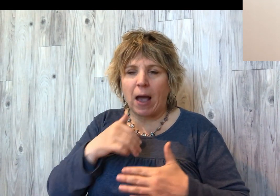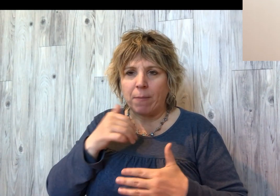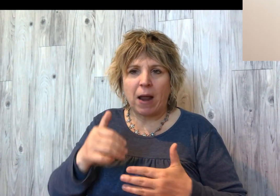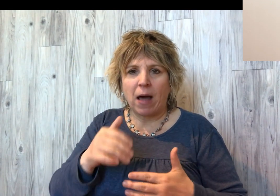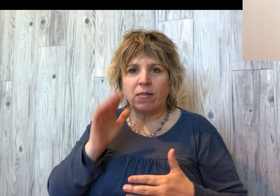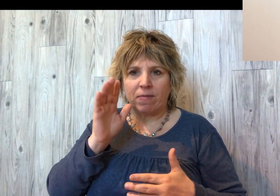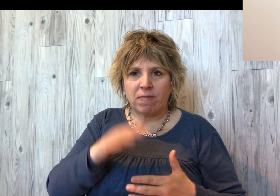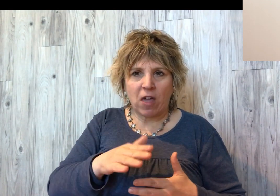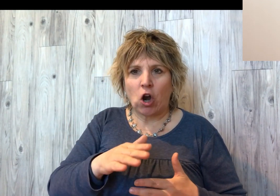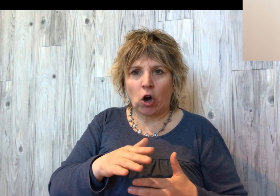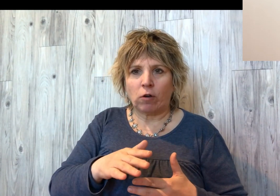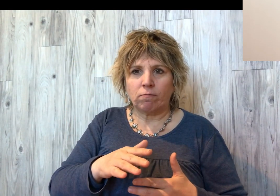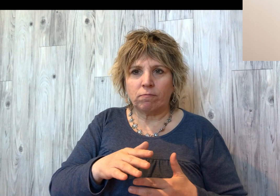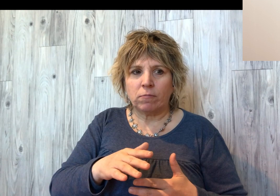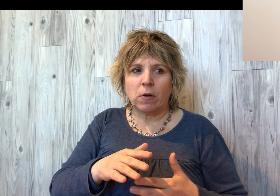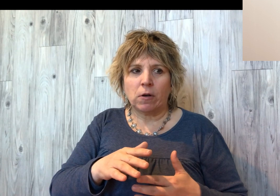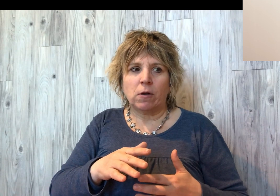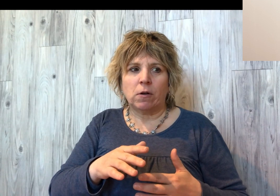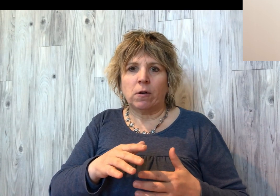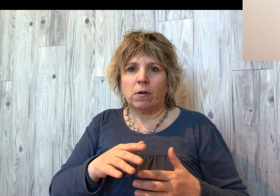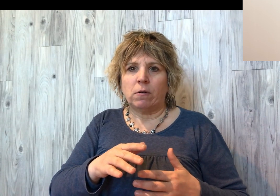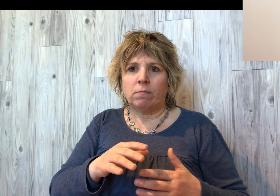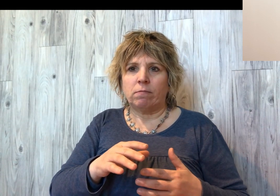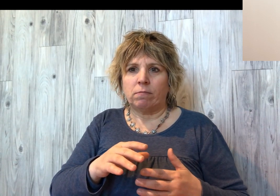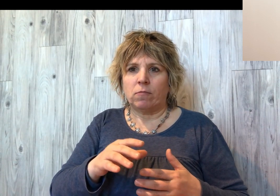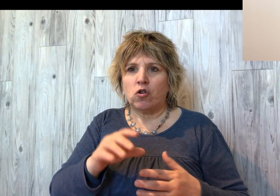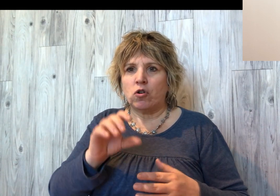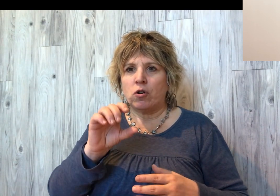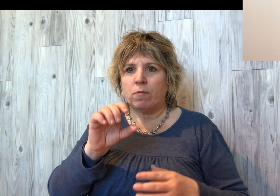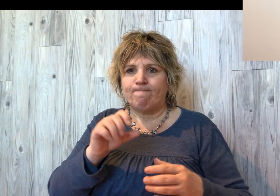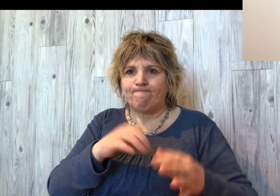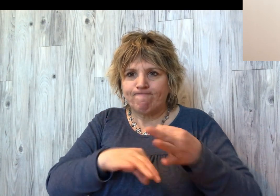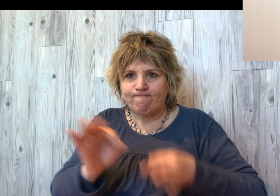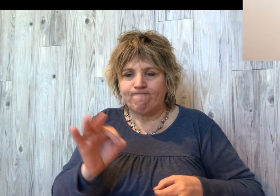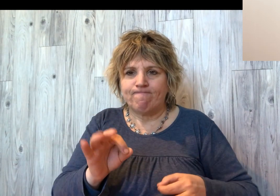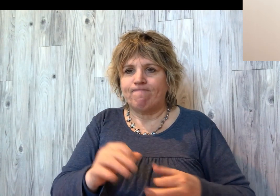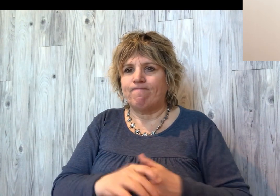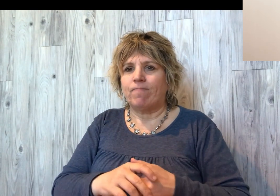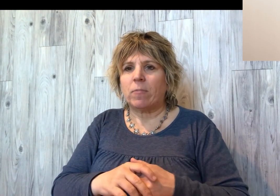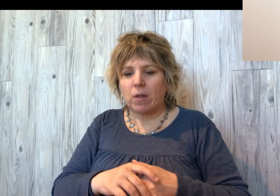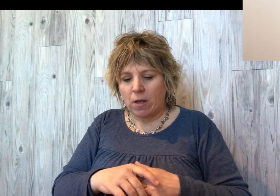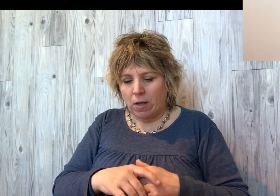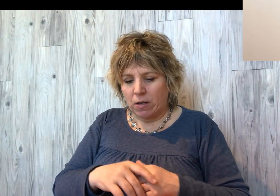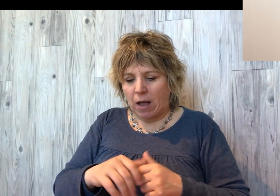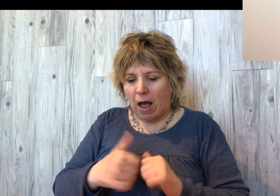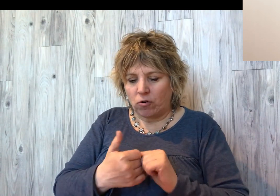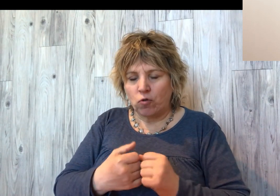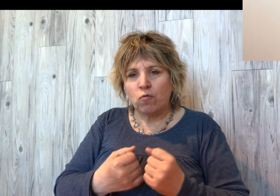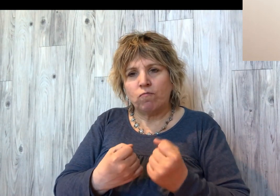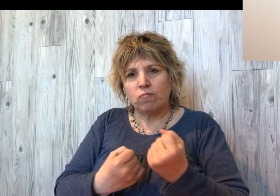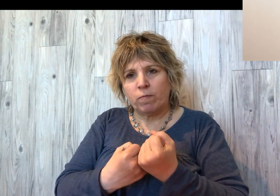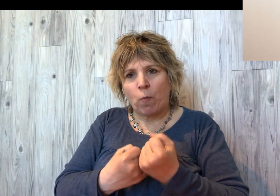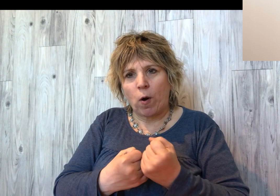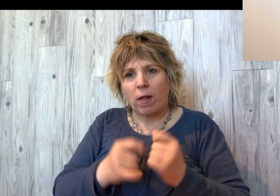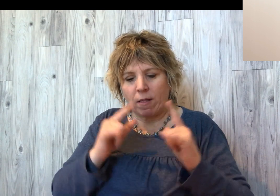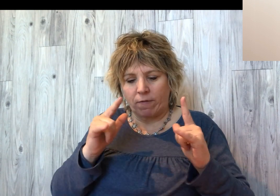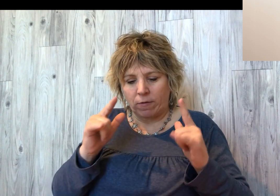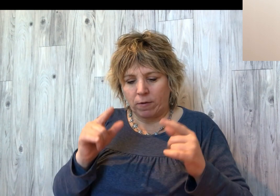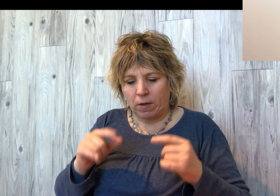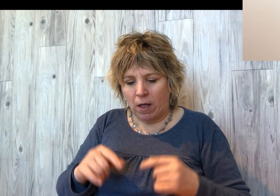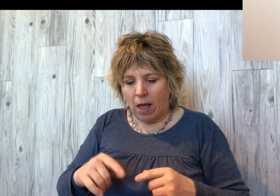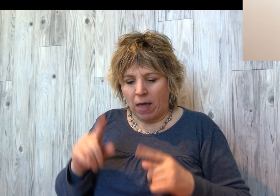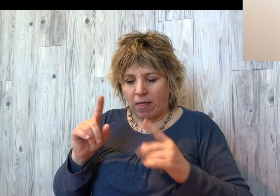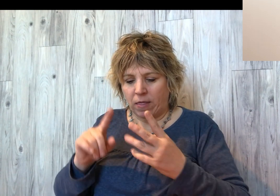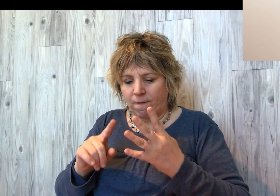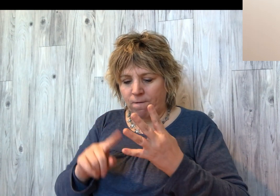And so I go to mercy and I begin to pray for them. And I ask God to heal them and to strengthen them and to help me to love them. And then the fourth